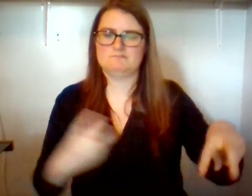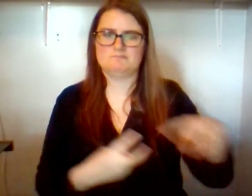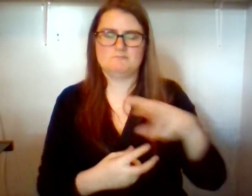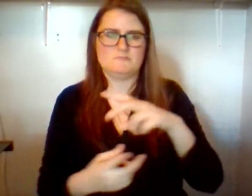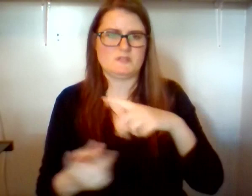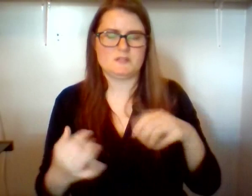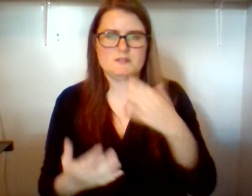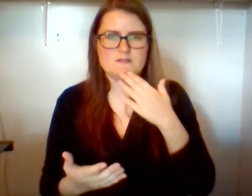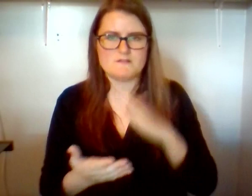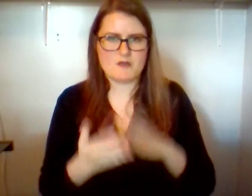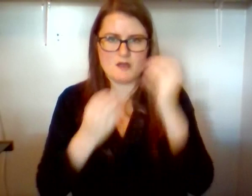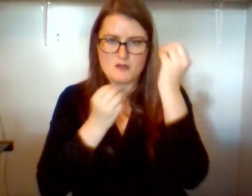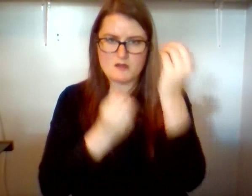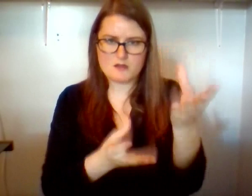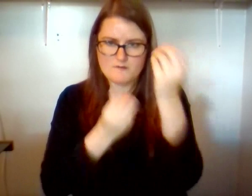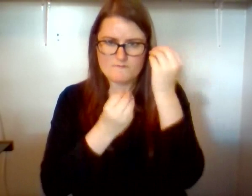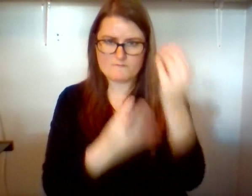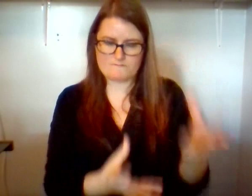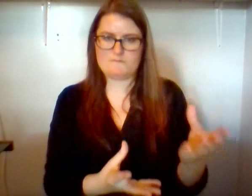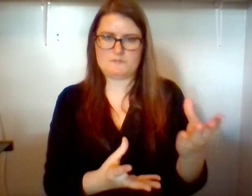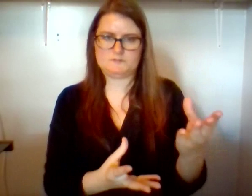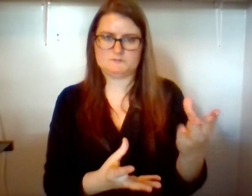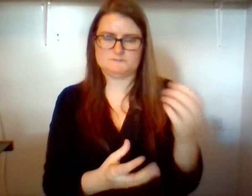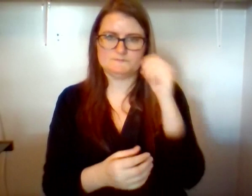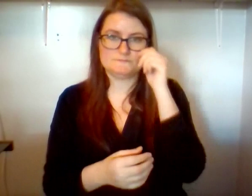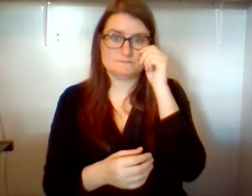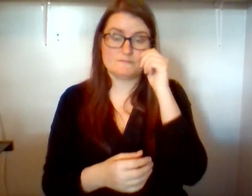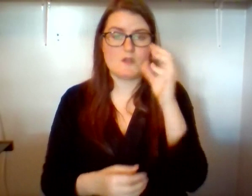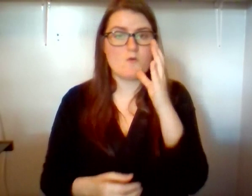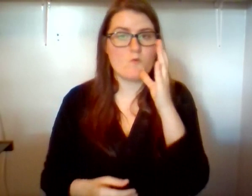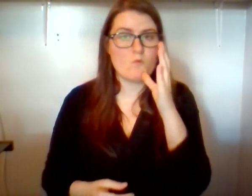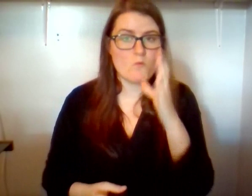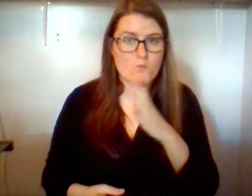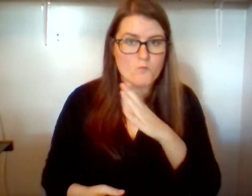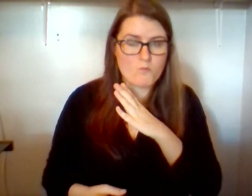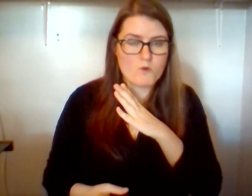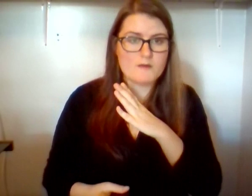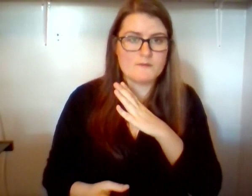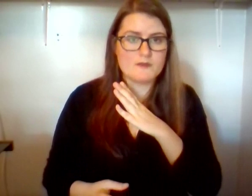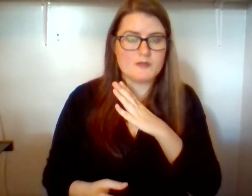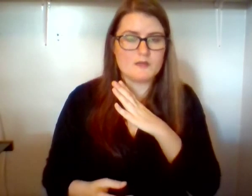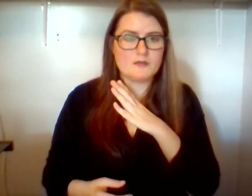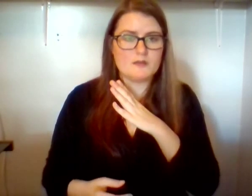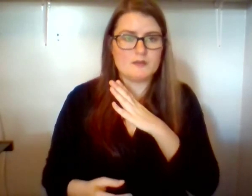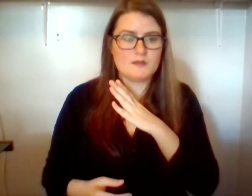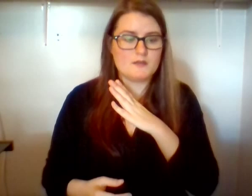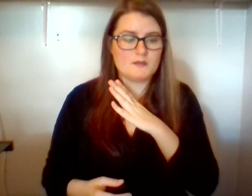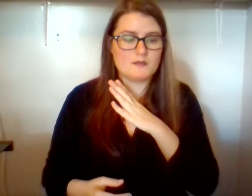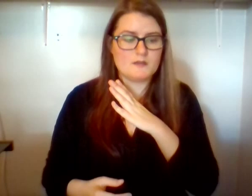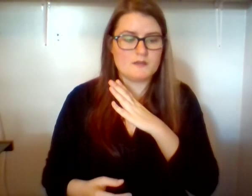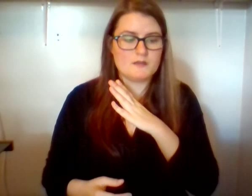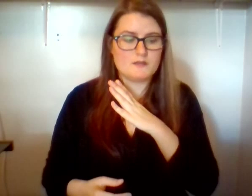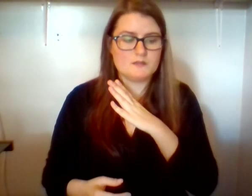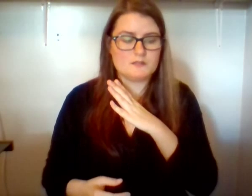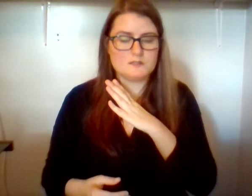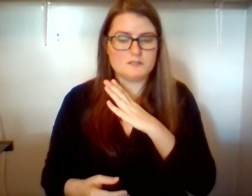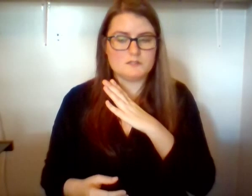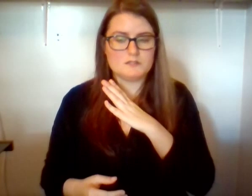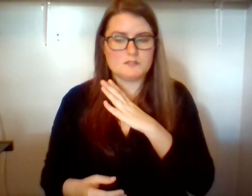are more whole than men in this regard. Women are wired to want, more plainly than